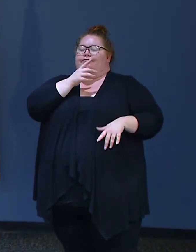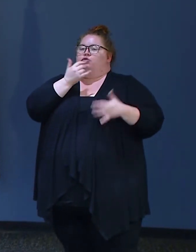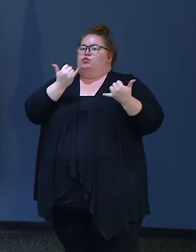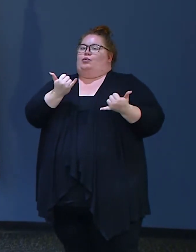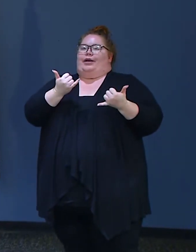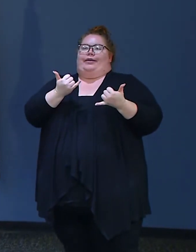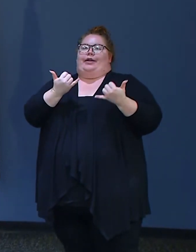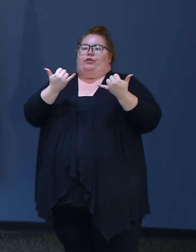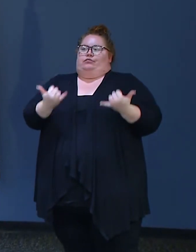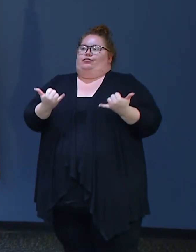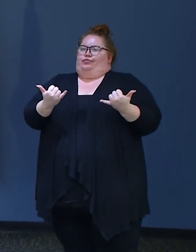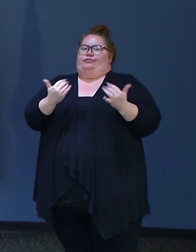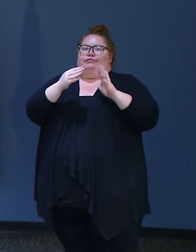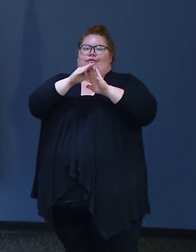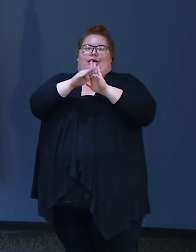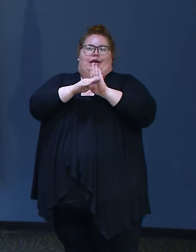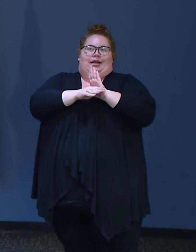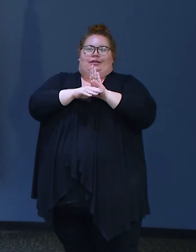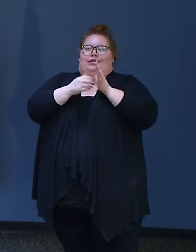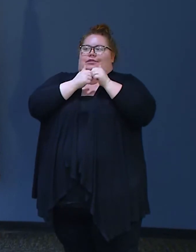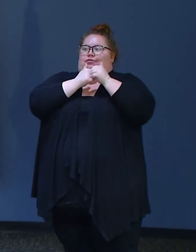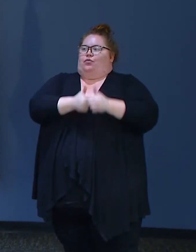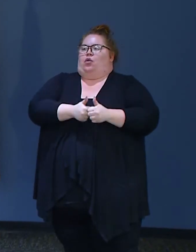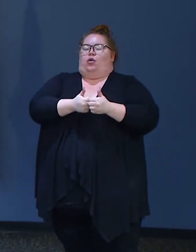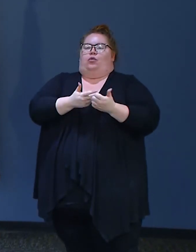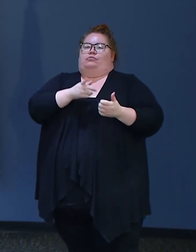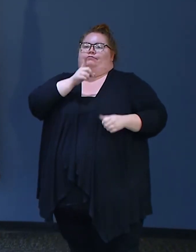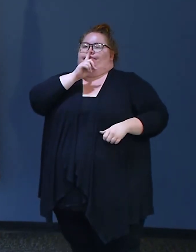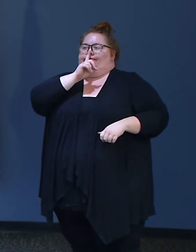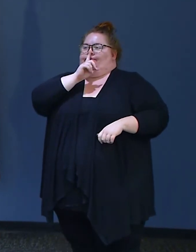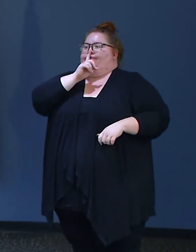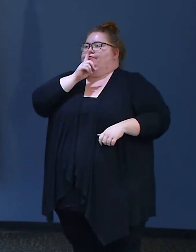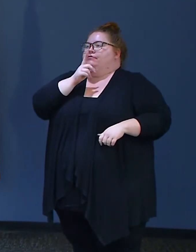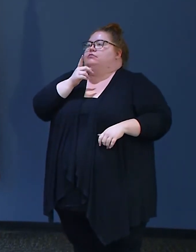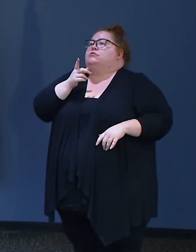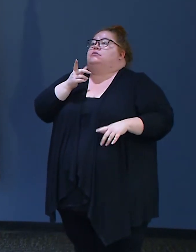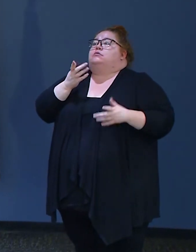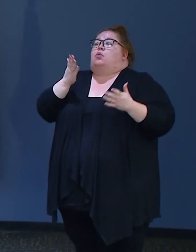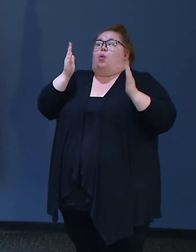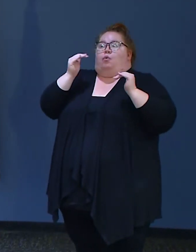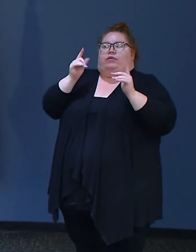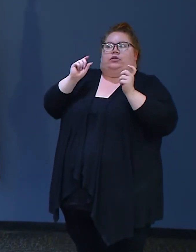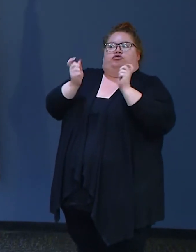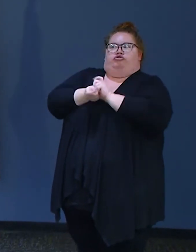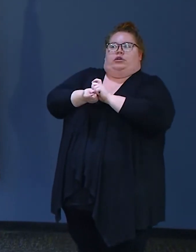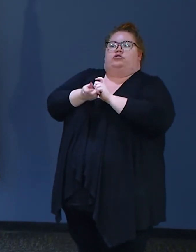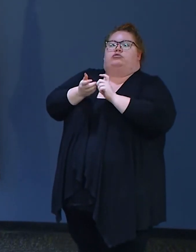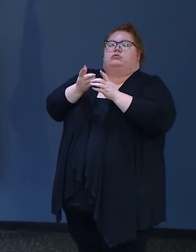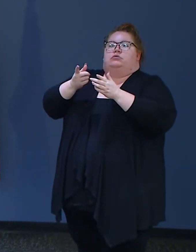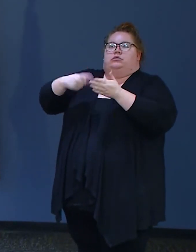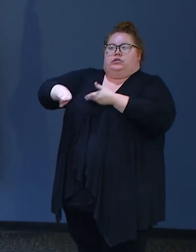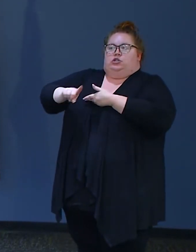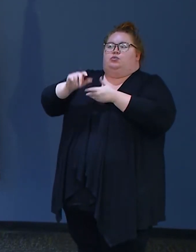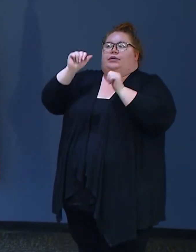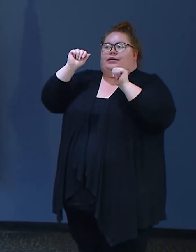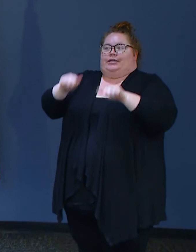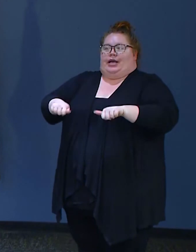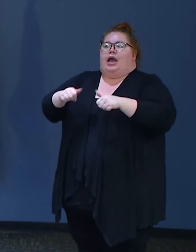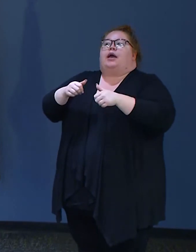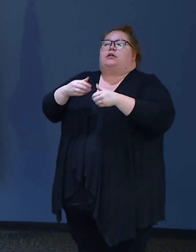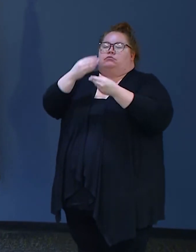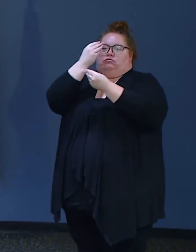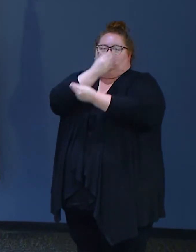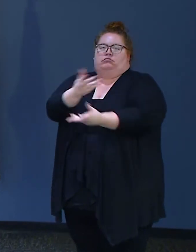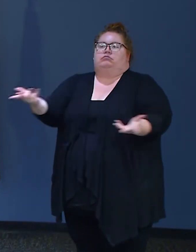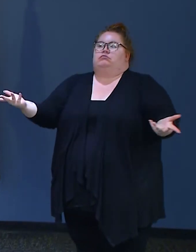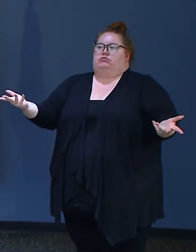operating under, but that may very well change as of next week. Okay, thank you very